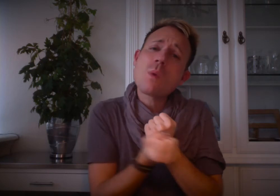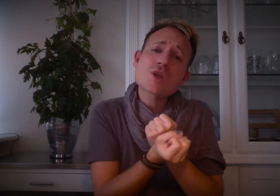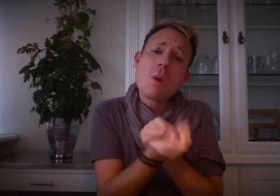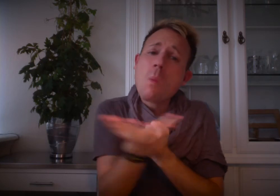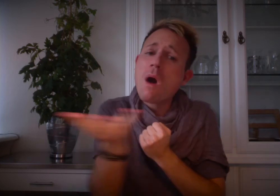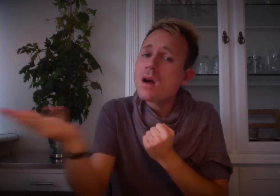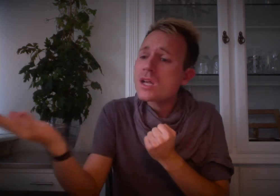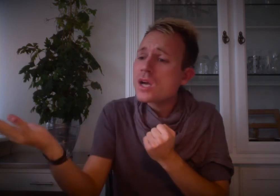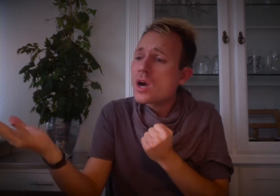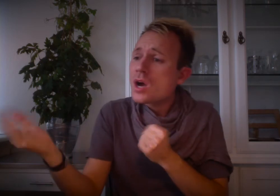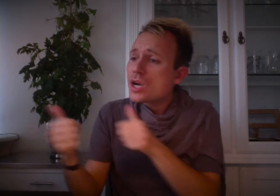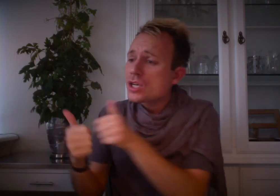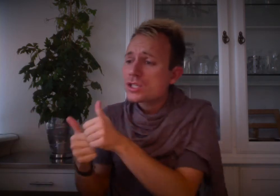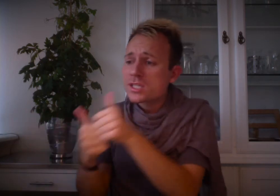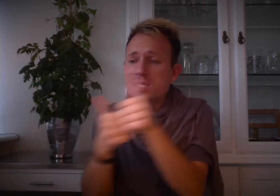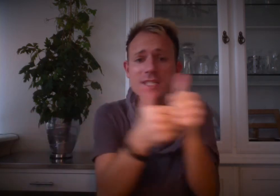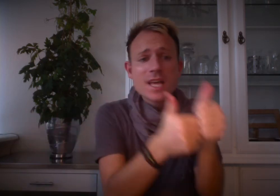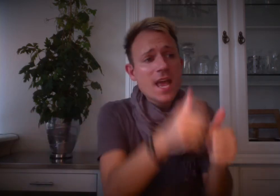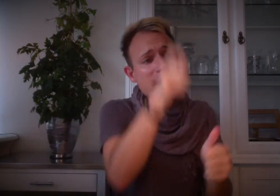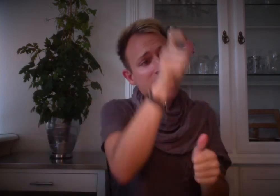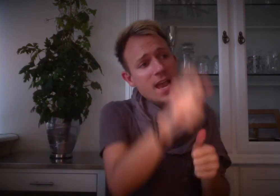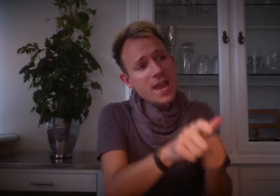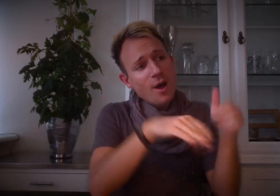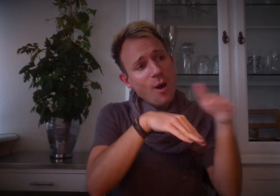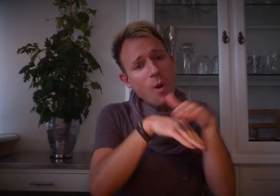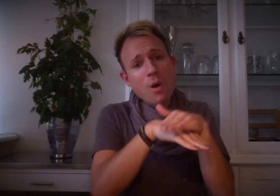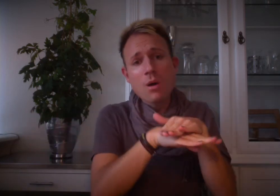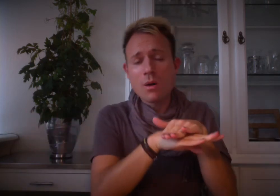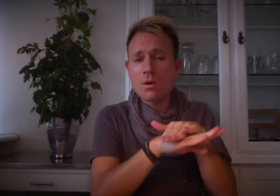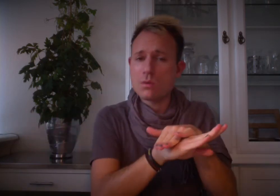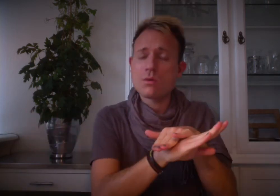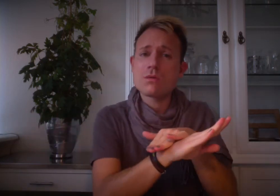someone To take her home